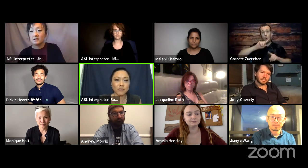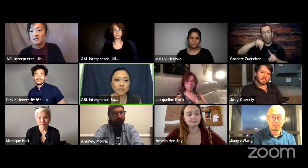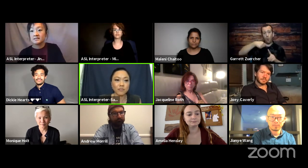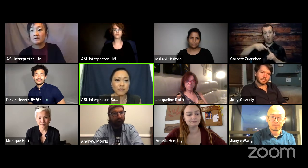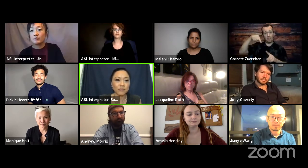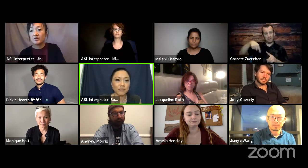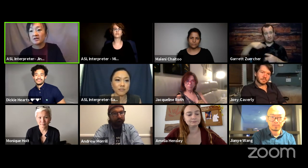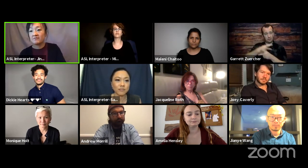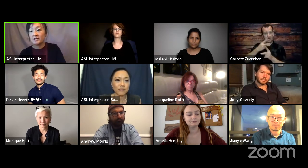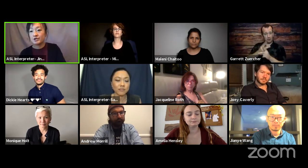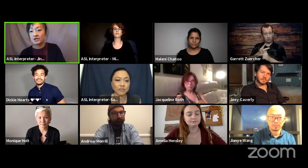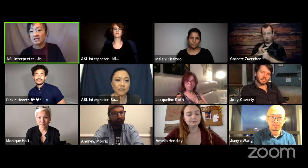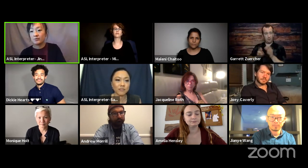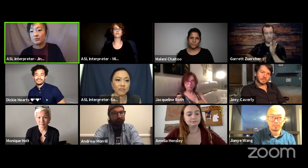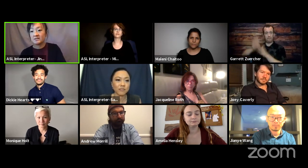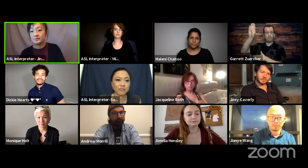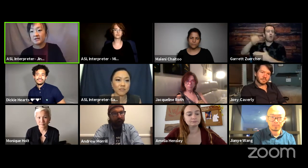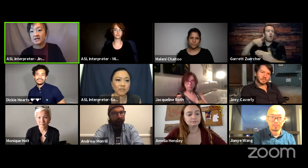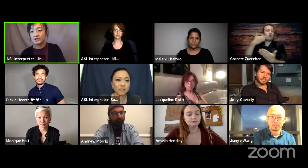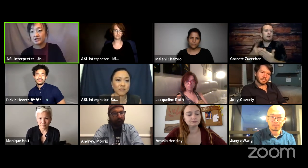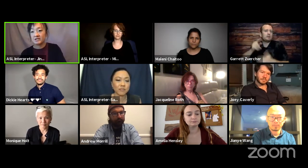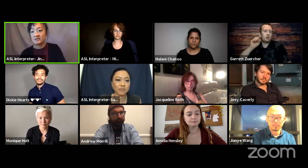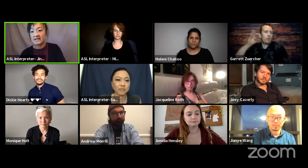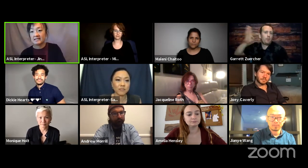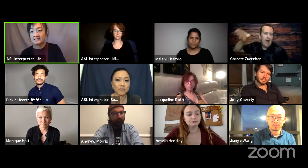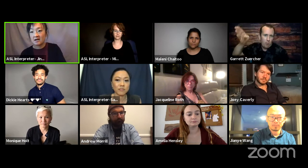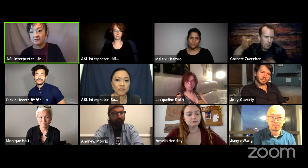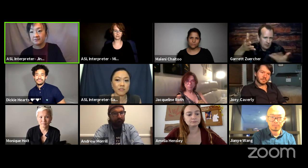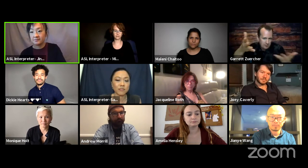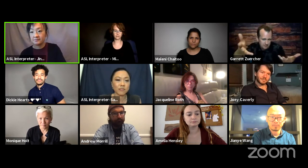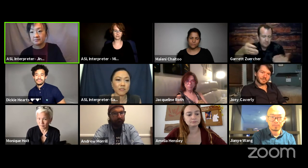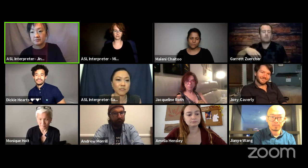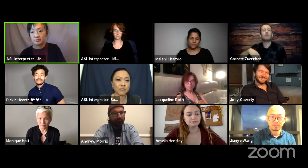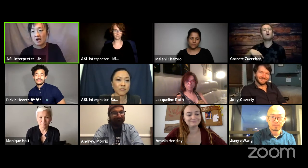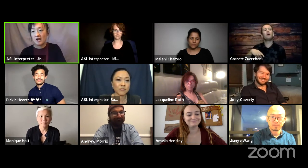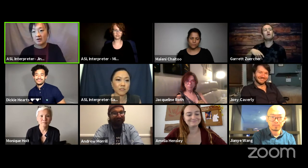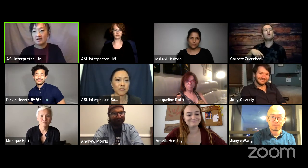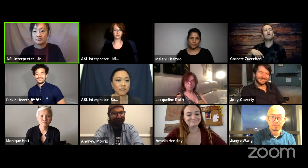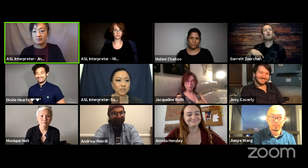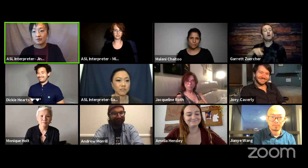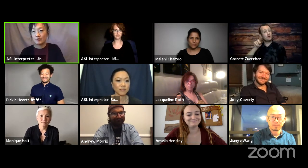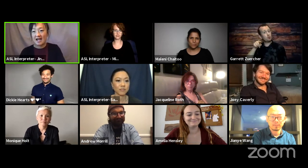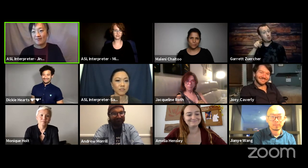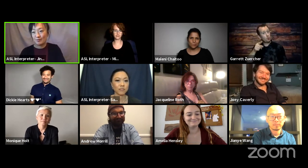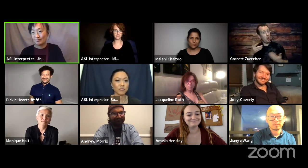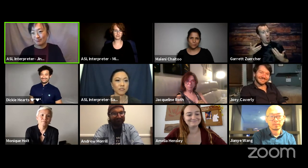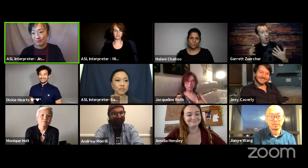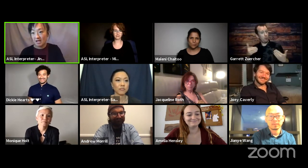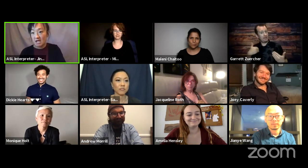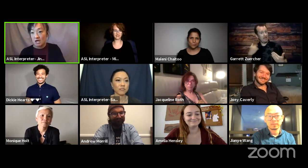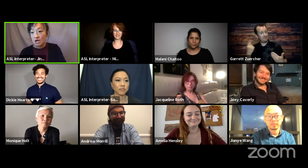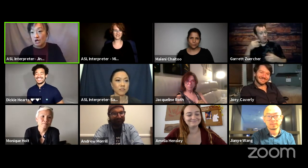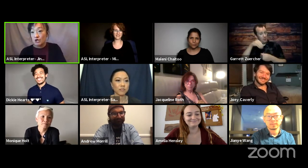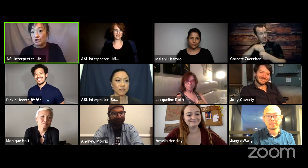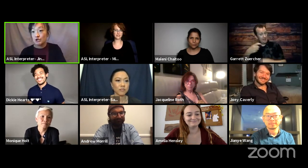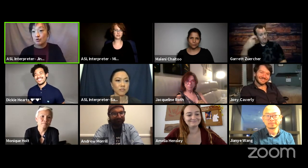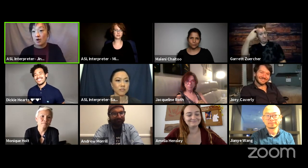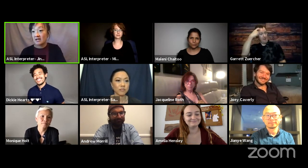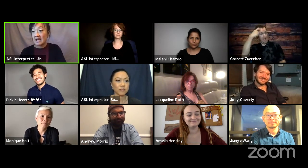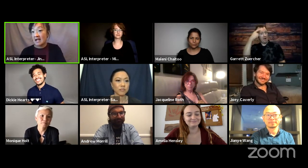So I'm wondering, eventually, when this production takes off to Broadway or what have you, do you already have